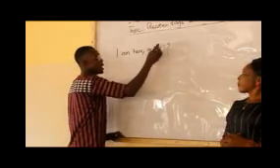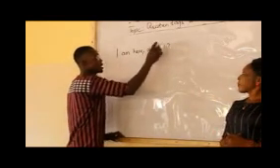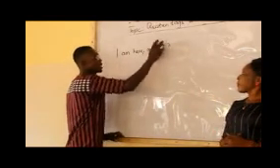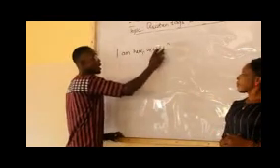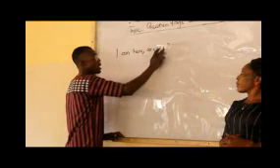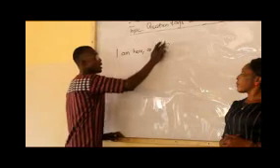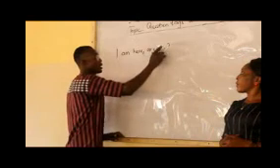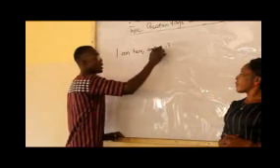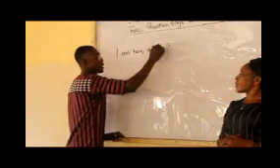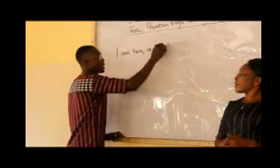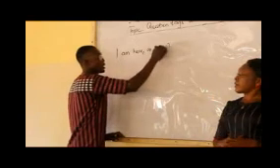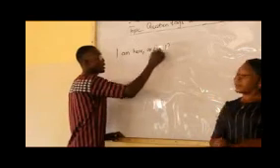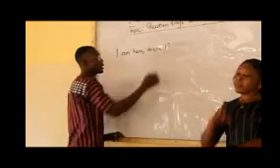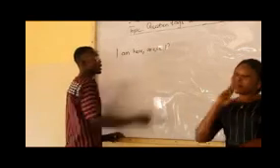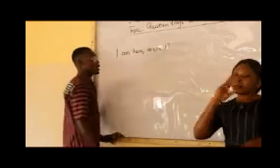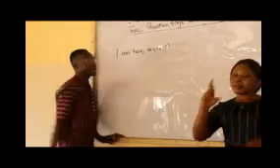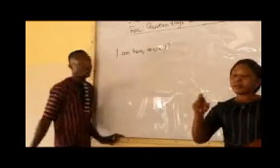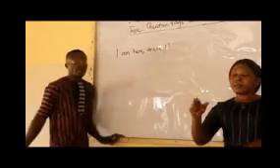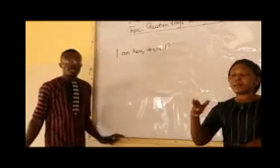Aren't I?